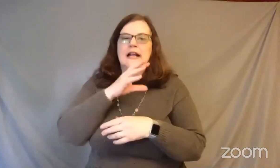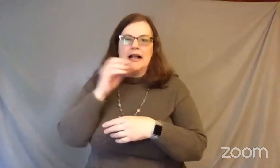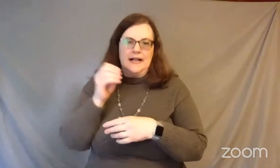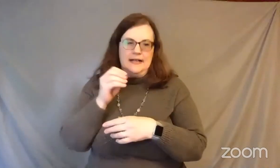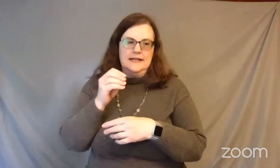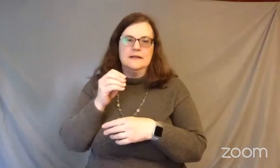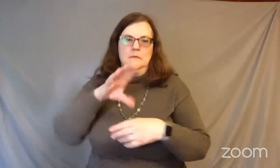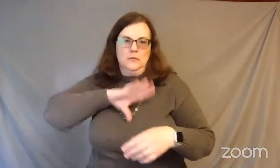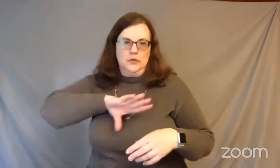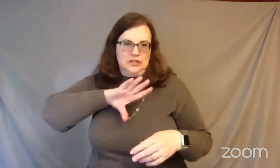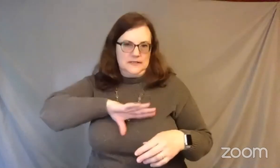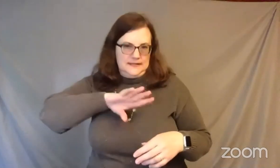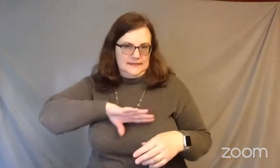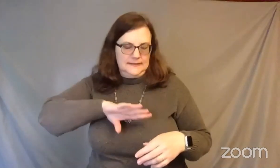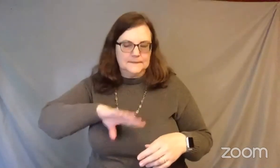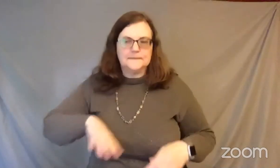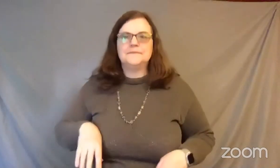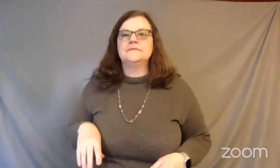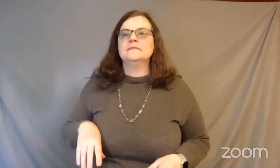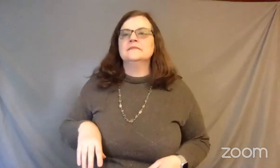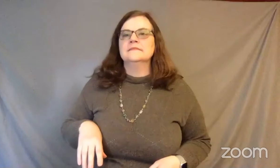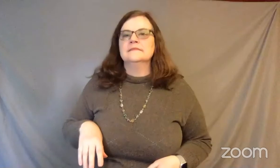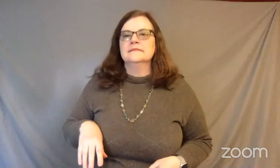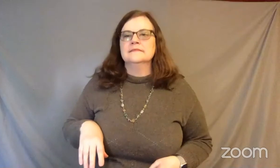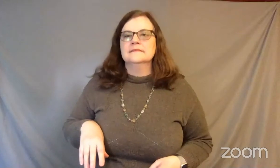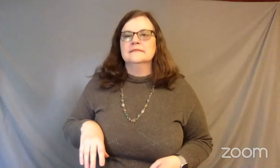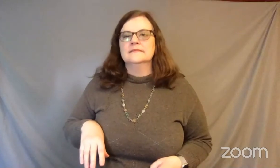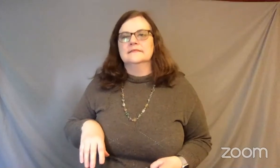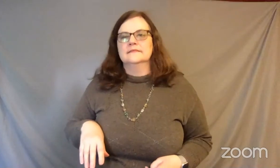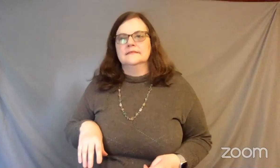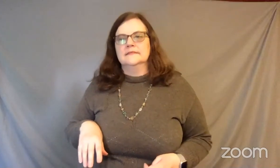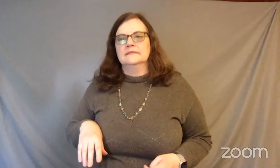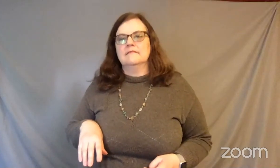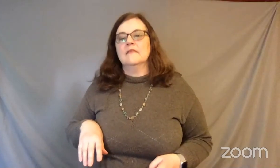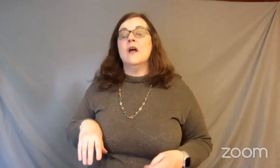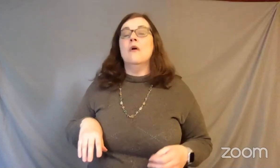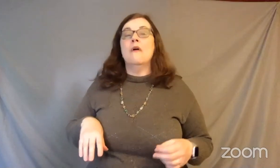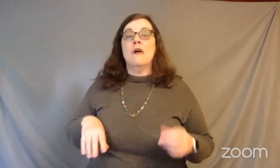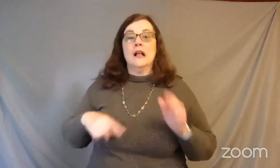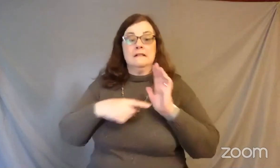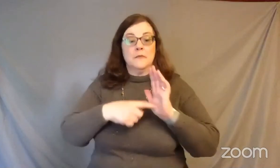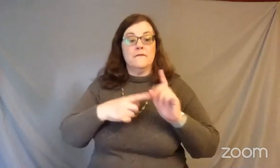learning Brazilian Portuguese as well as Libras.